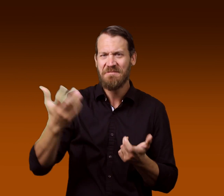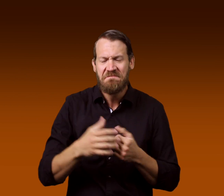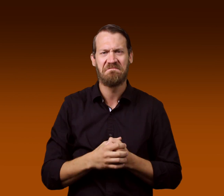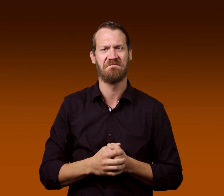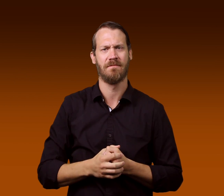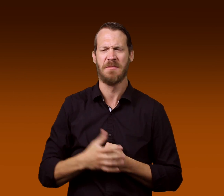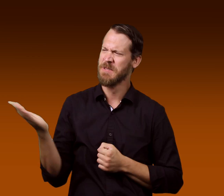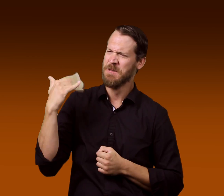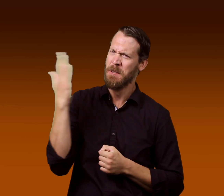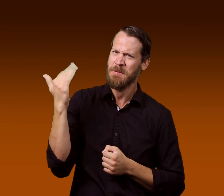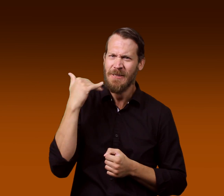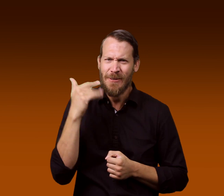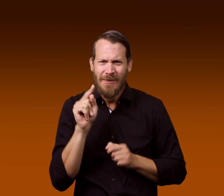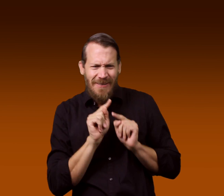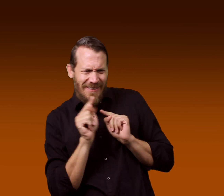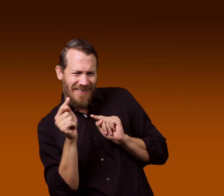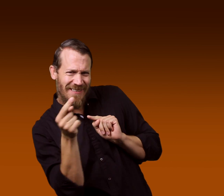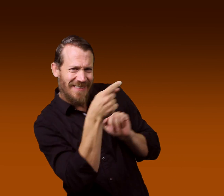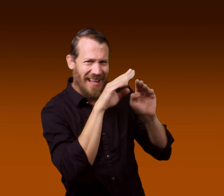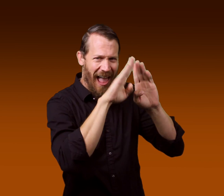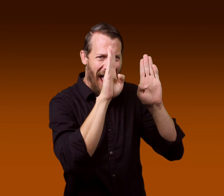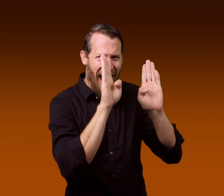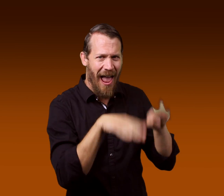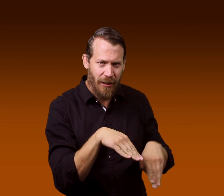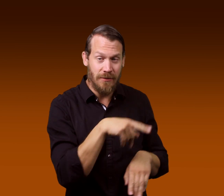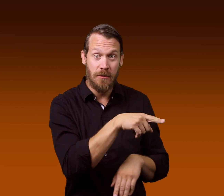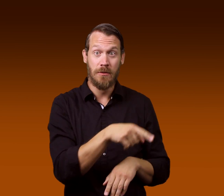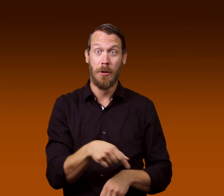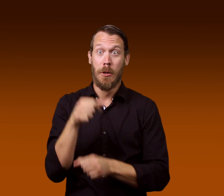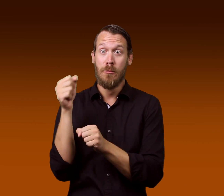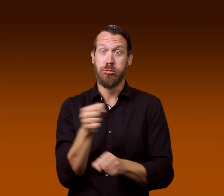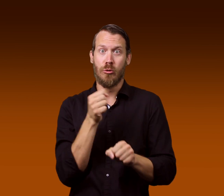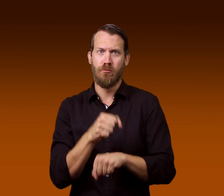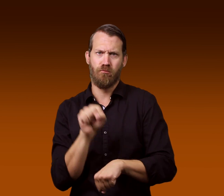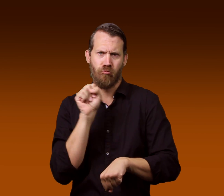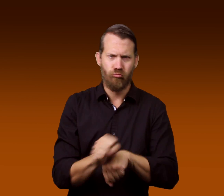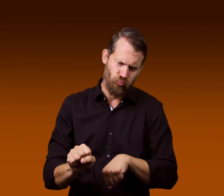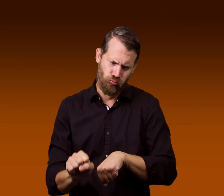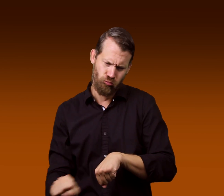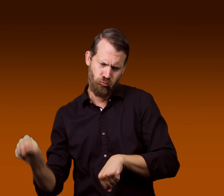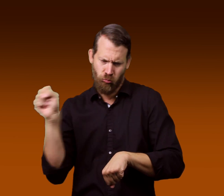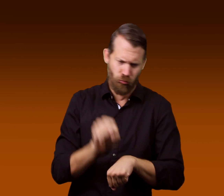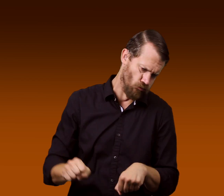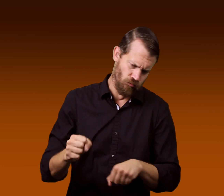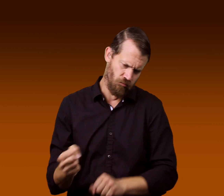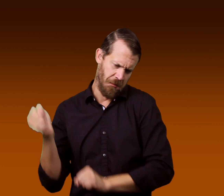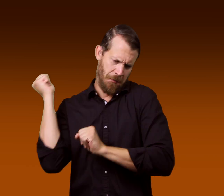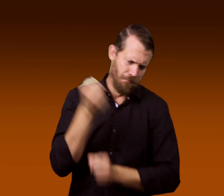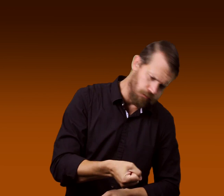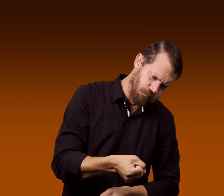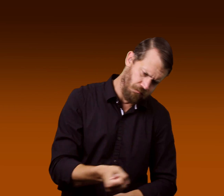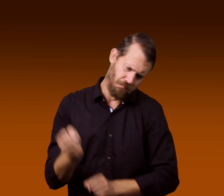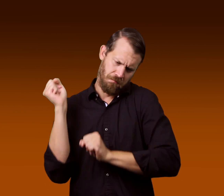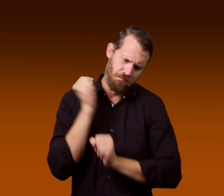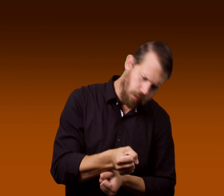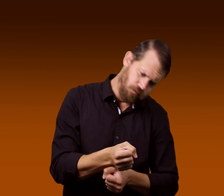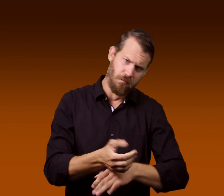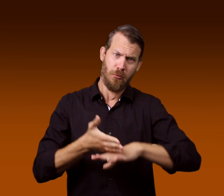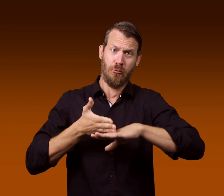"It's wonderful." She told her neighbor all about the broom and the witch who'd left it behind. Then she took